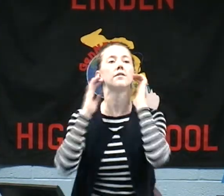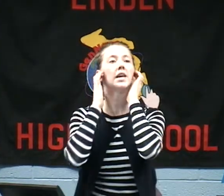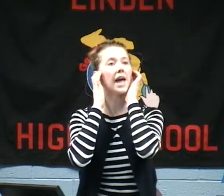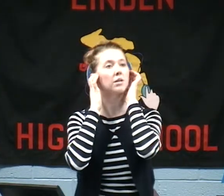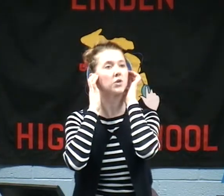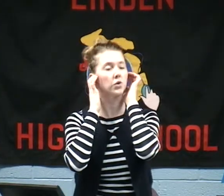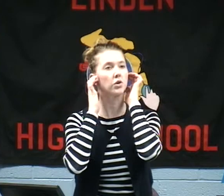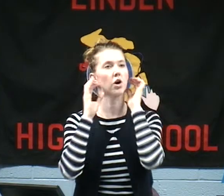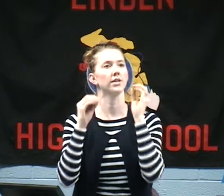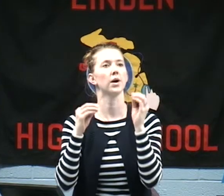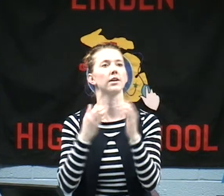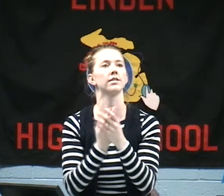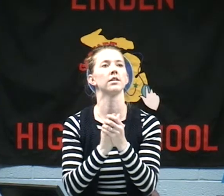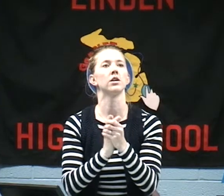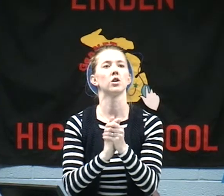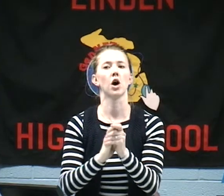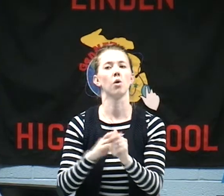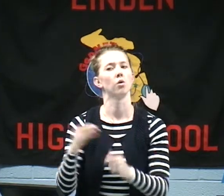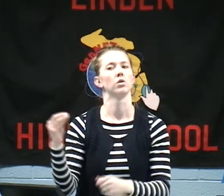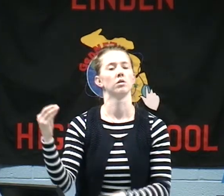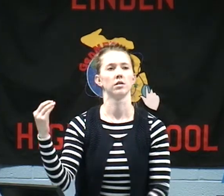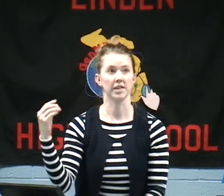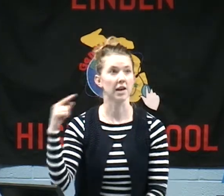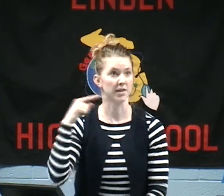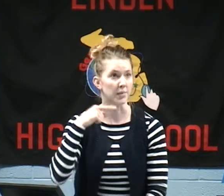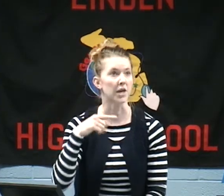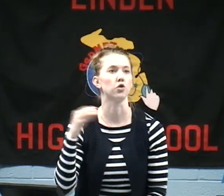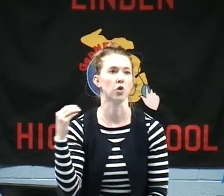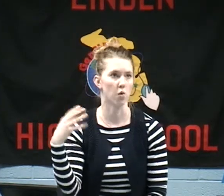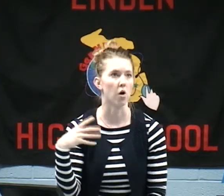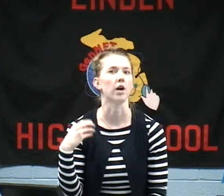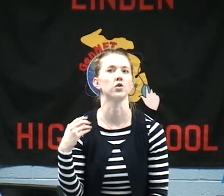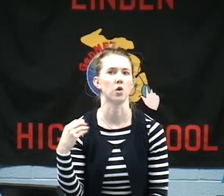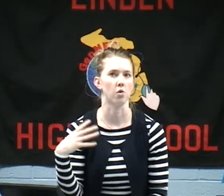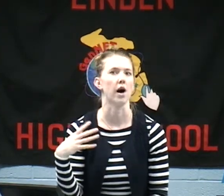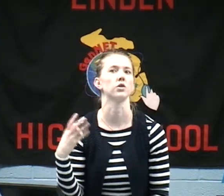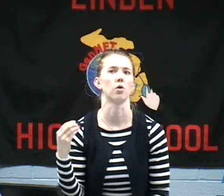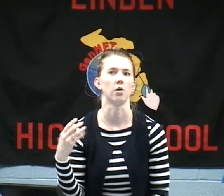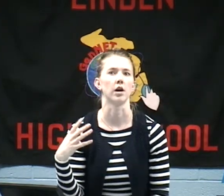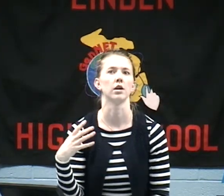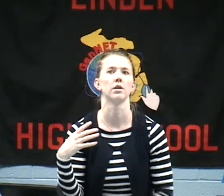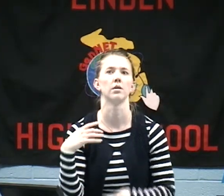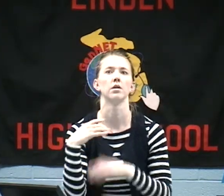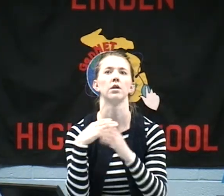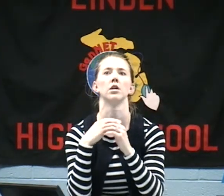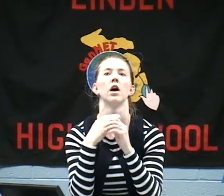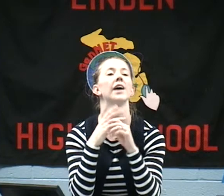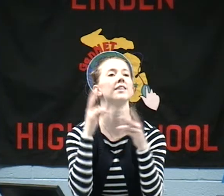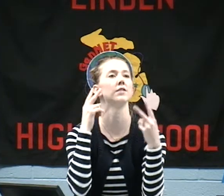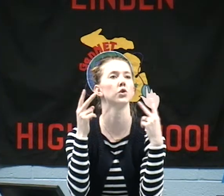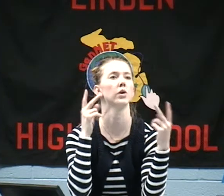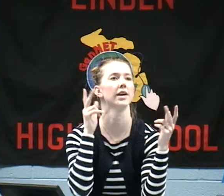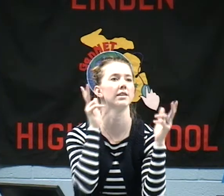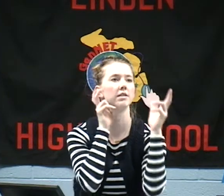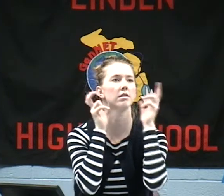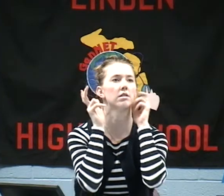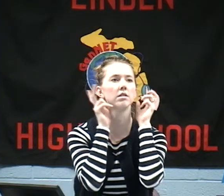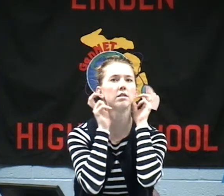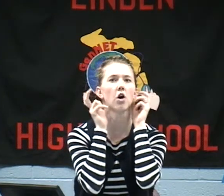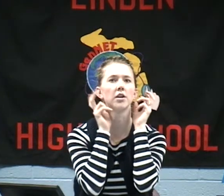in Kalamazoo, the crosswalks go, they speak, don't walk, don't walk, don't walk. I said visual and